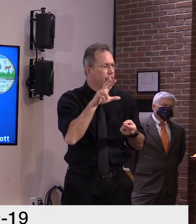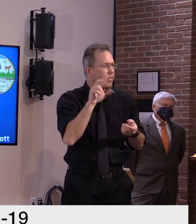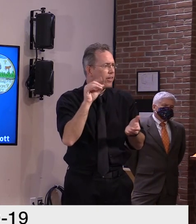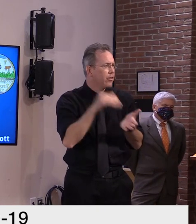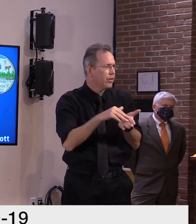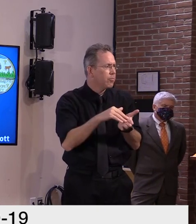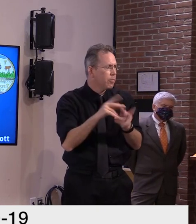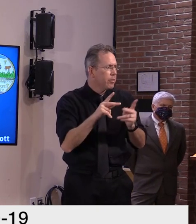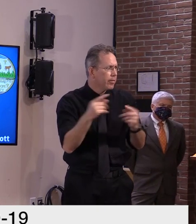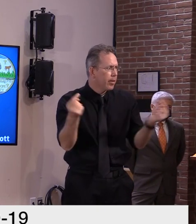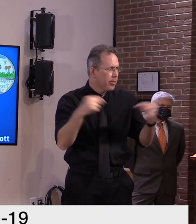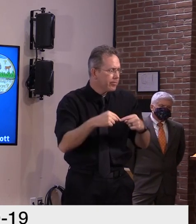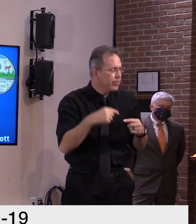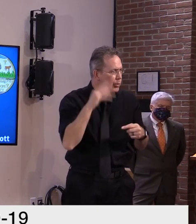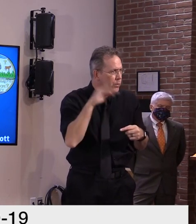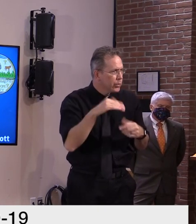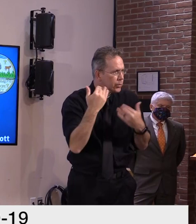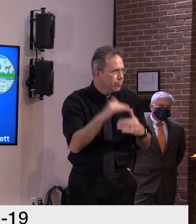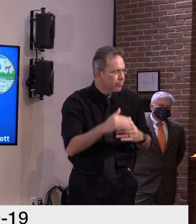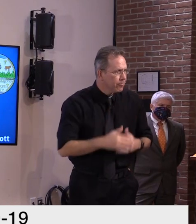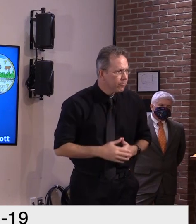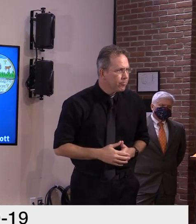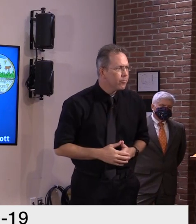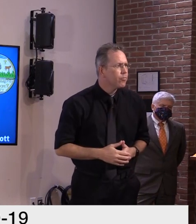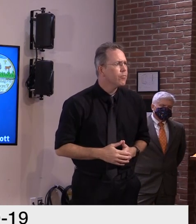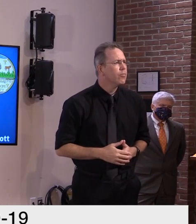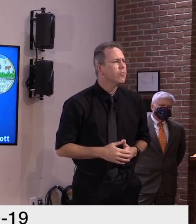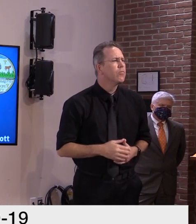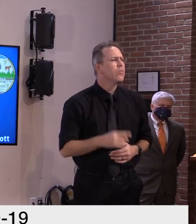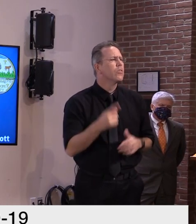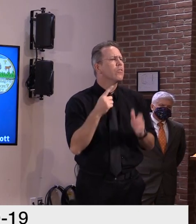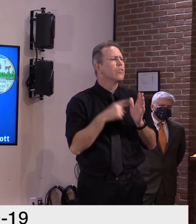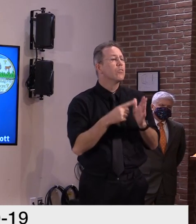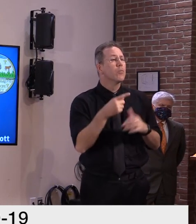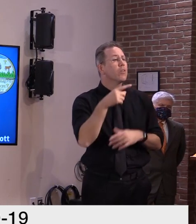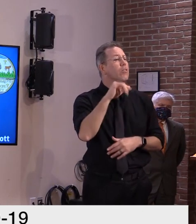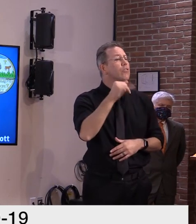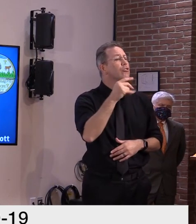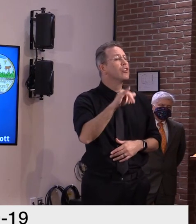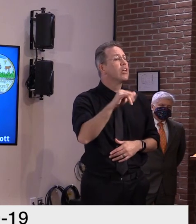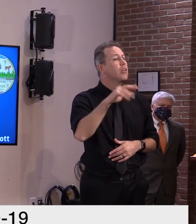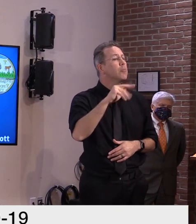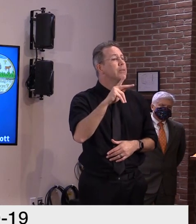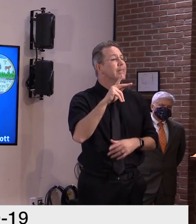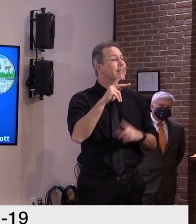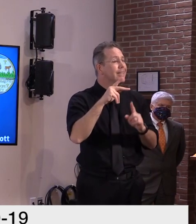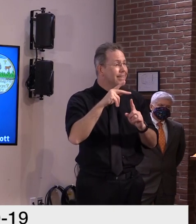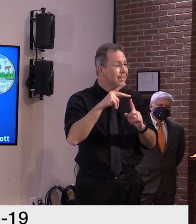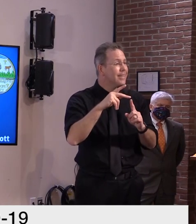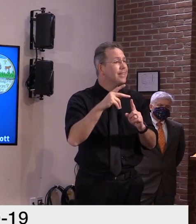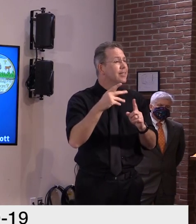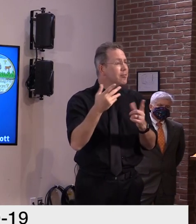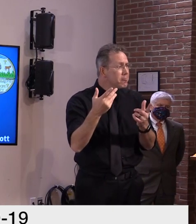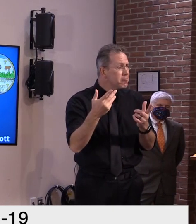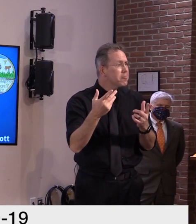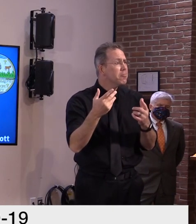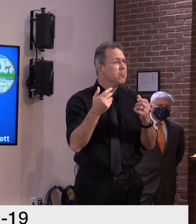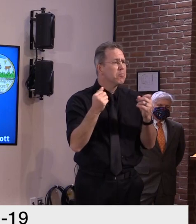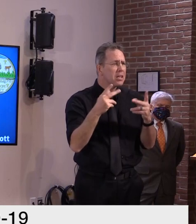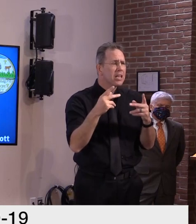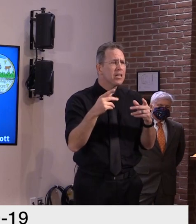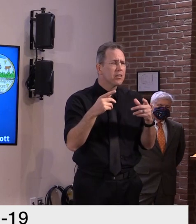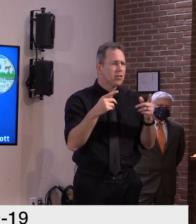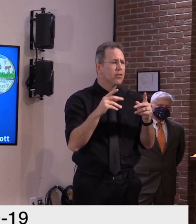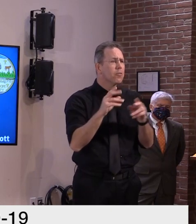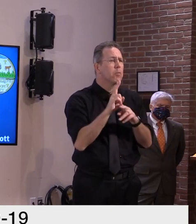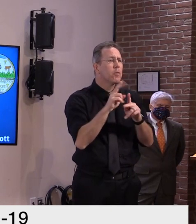you look at a place like Jay Peak, they depend upon a plurality of their customers to cross the international border to